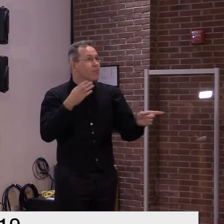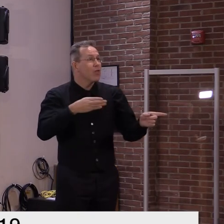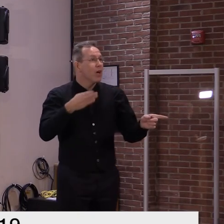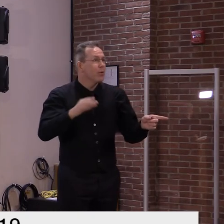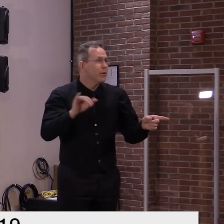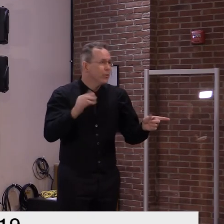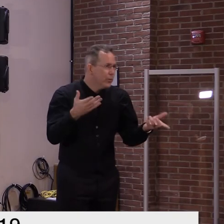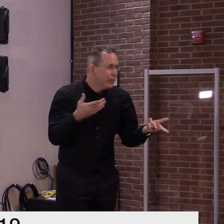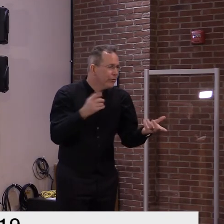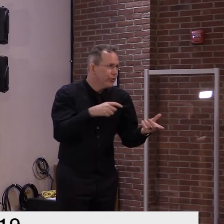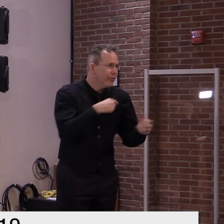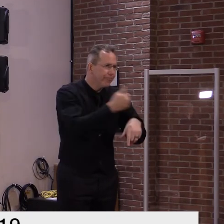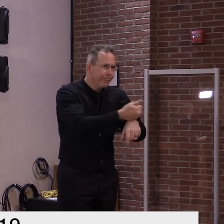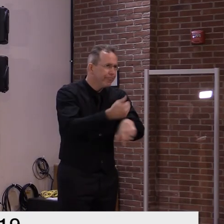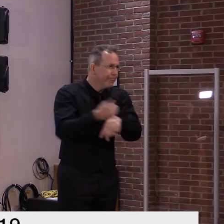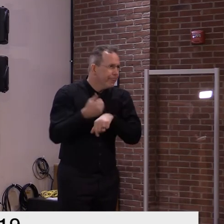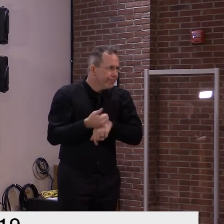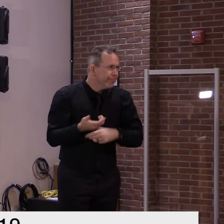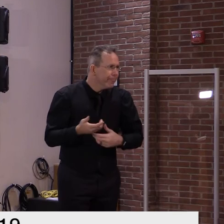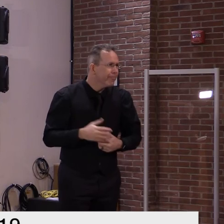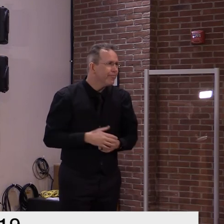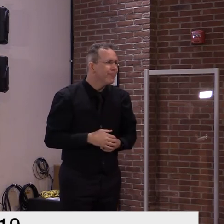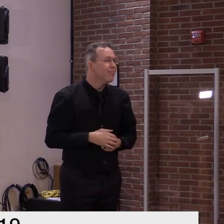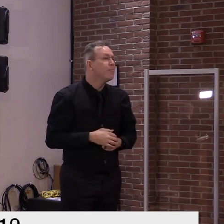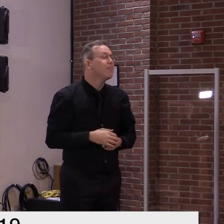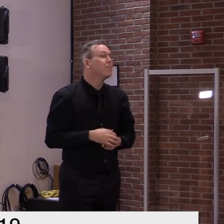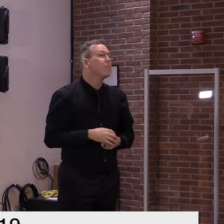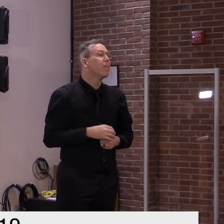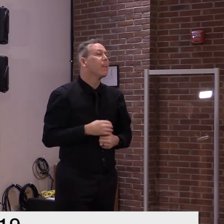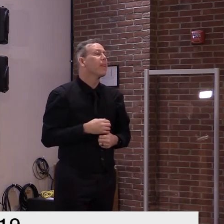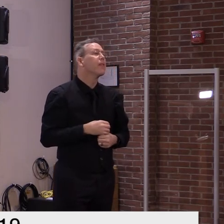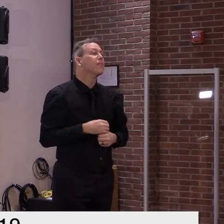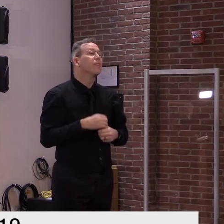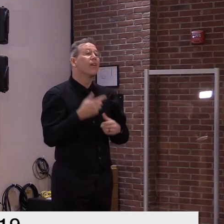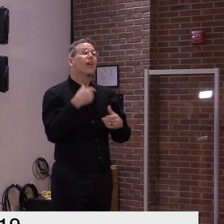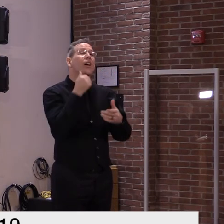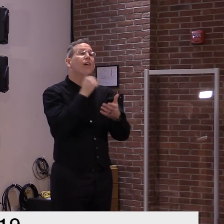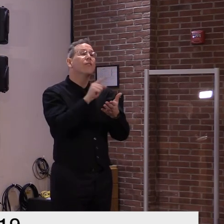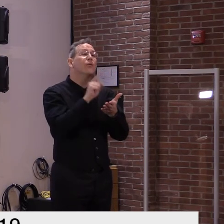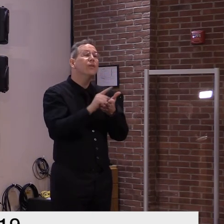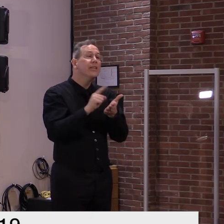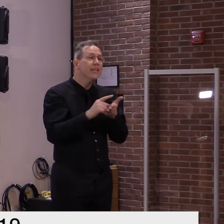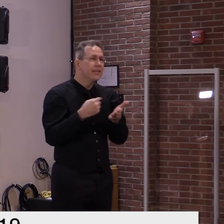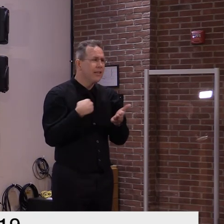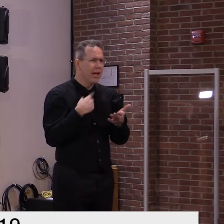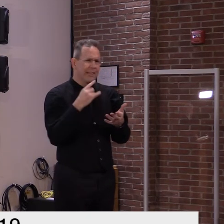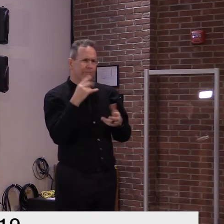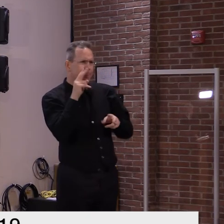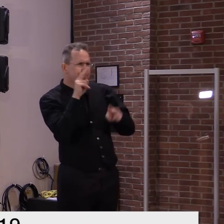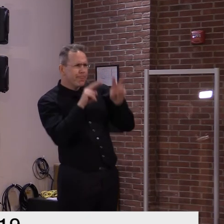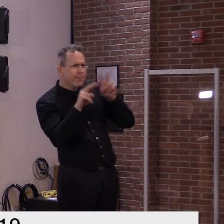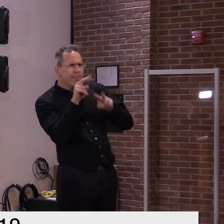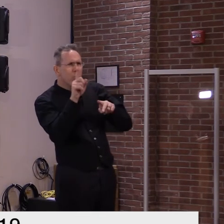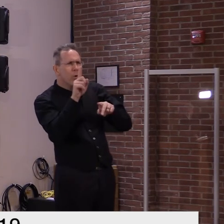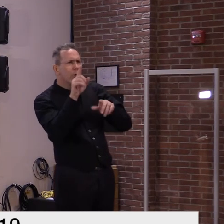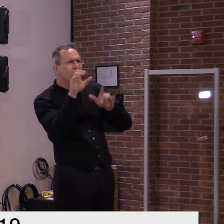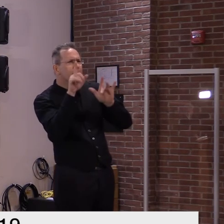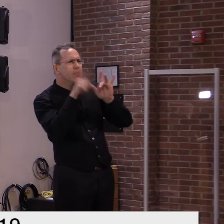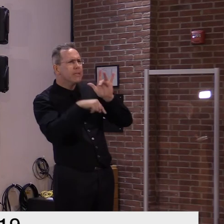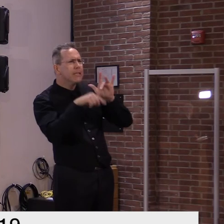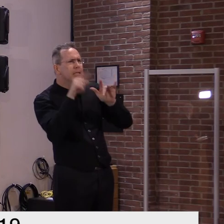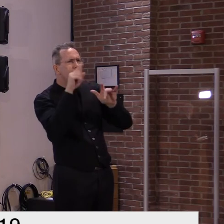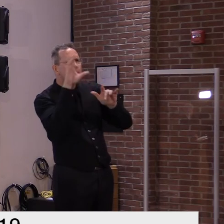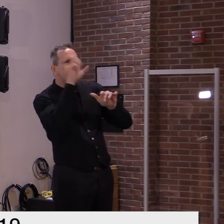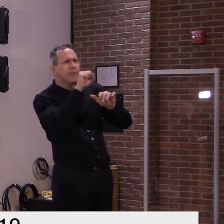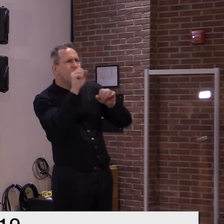the situation we do is look every week at where we see gaps, and if we see any gaps